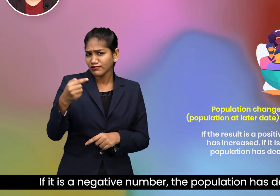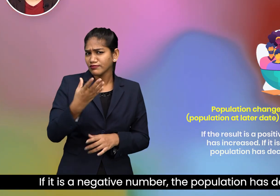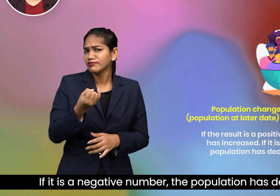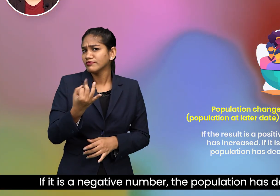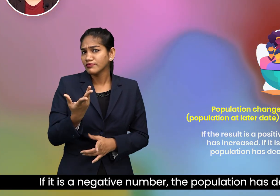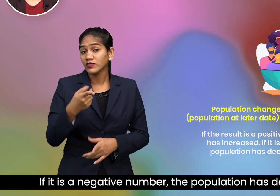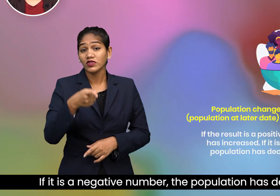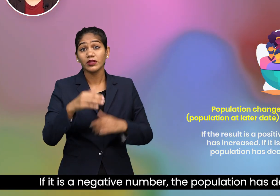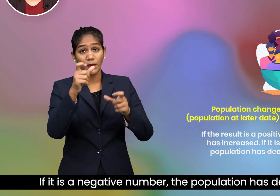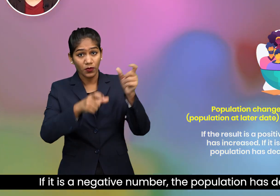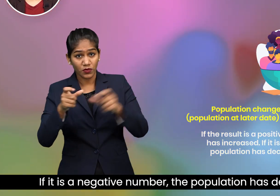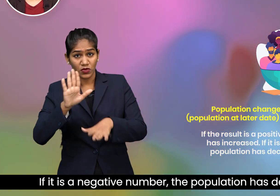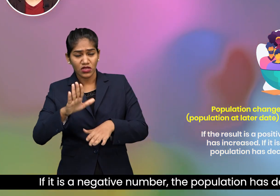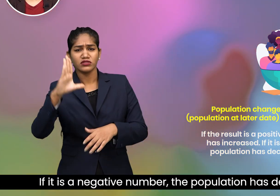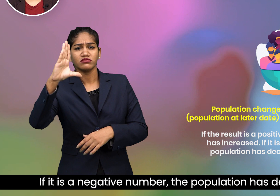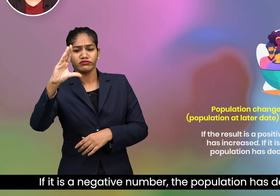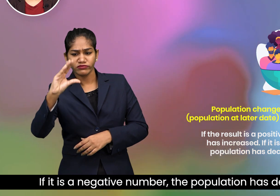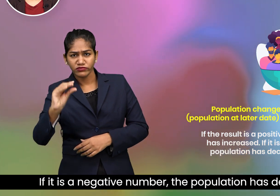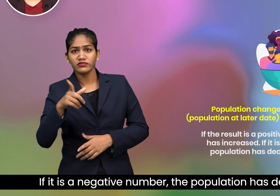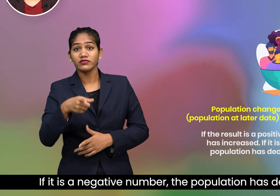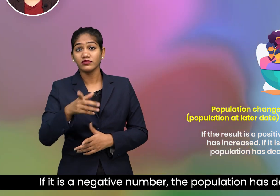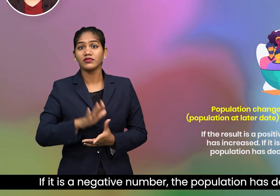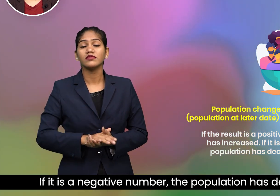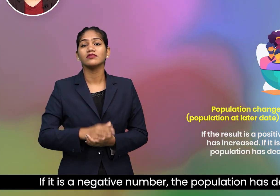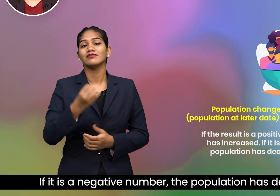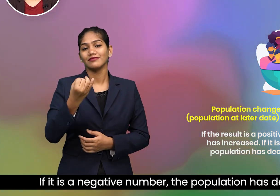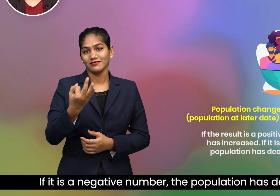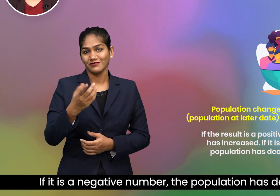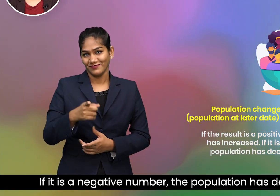number, the population has decreased by that number.